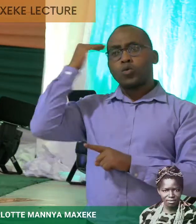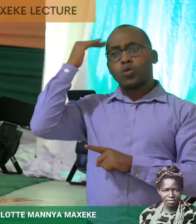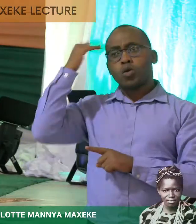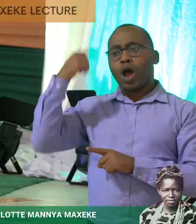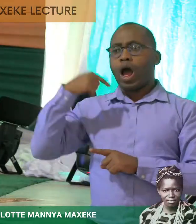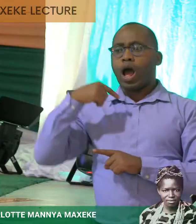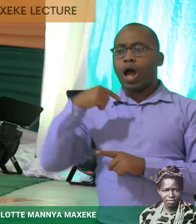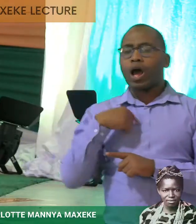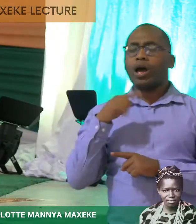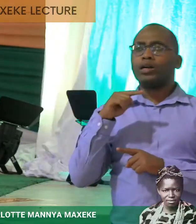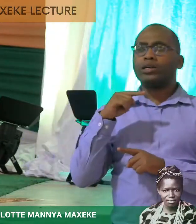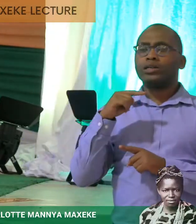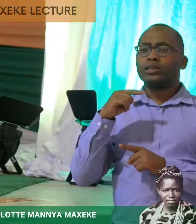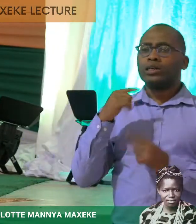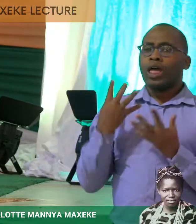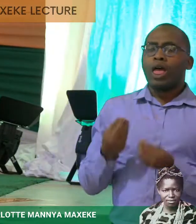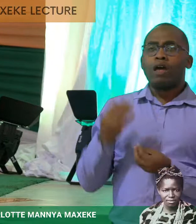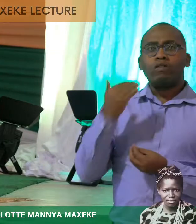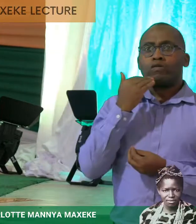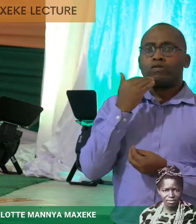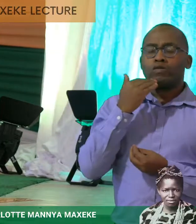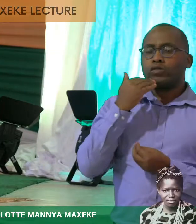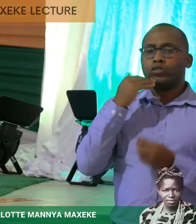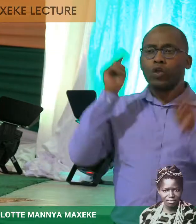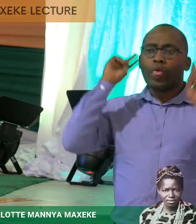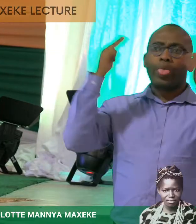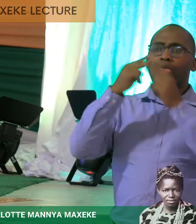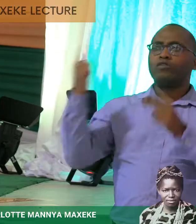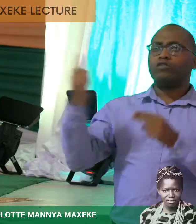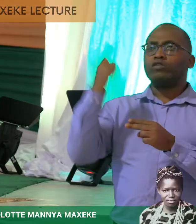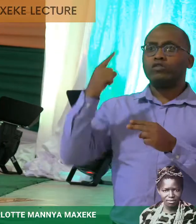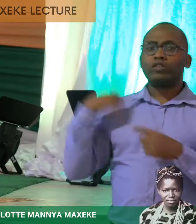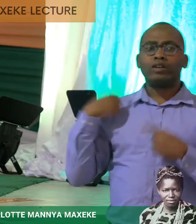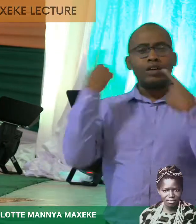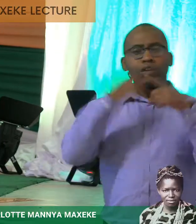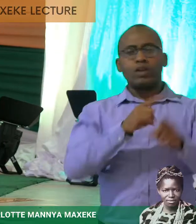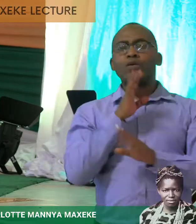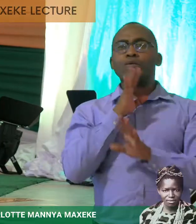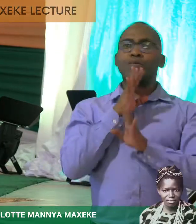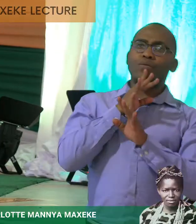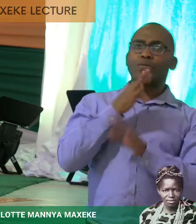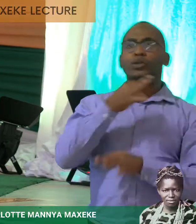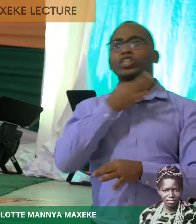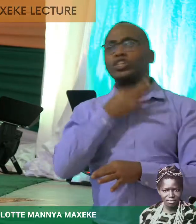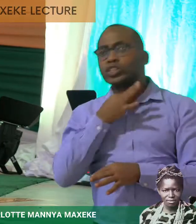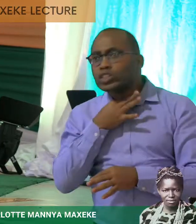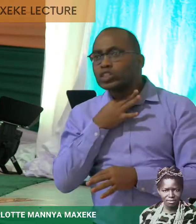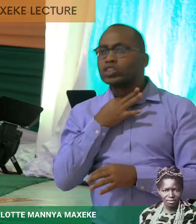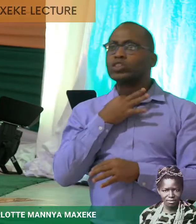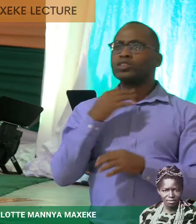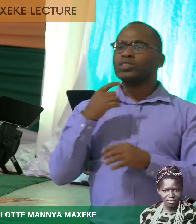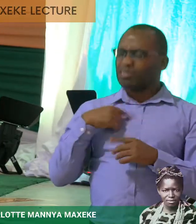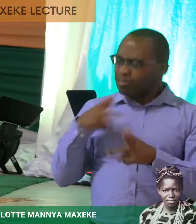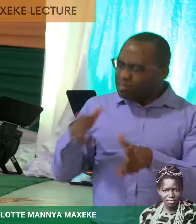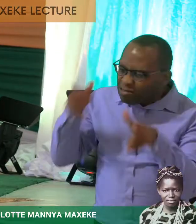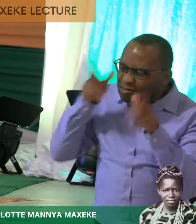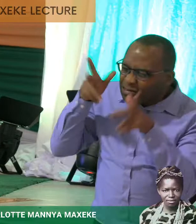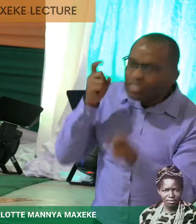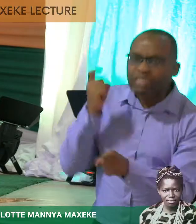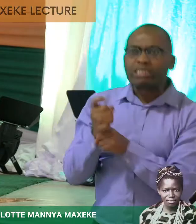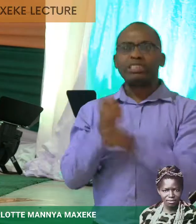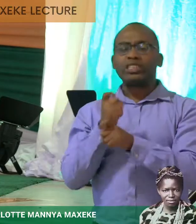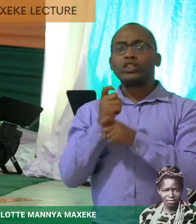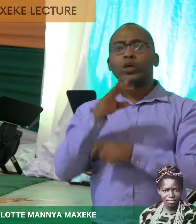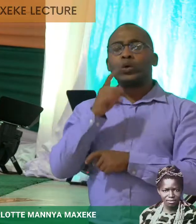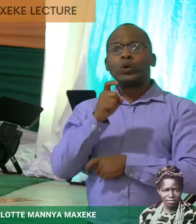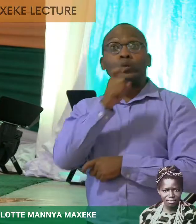university. Abuye ekhumsha fondini singesi singamvaka kuhle sikhupa ngempumulo. How is it? Because abantu